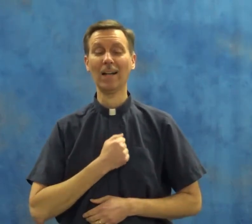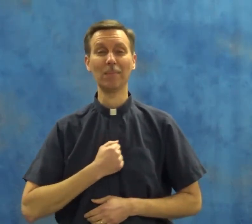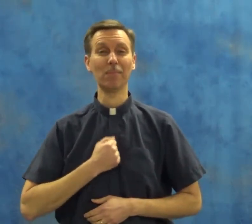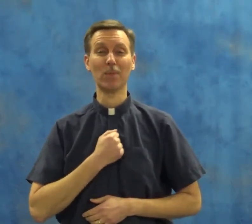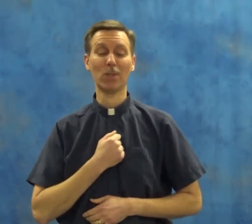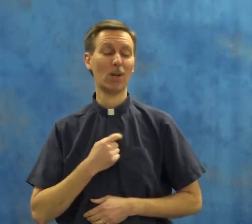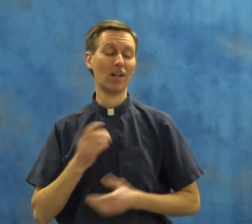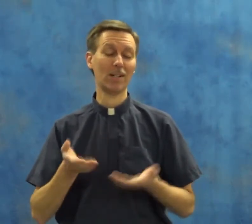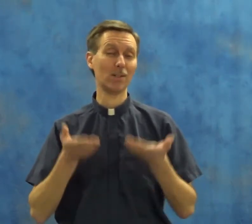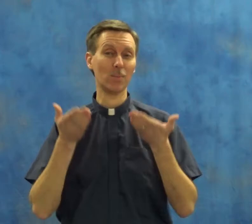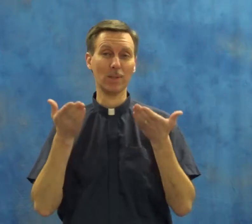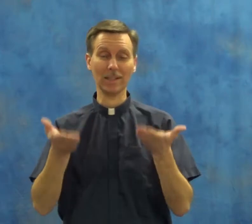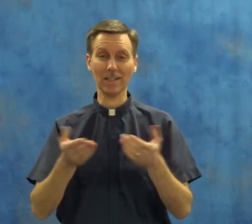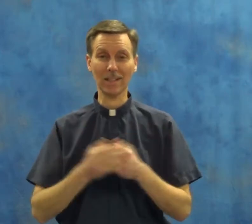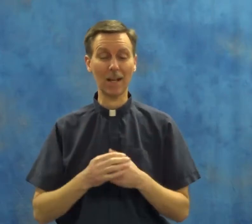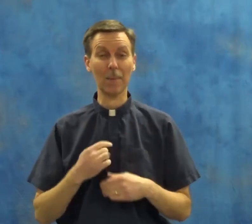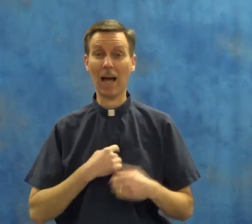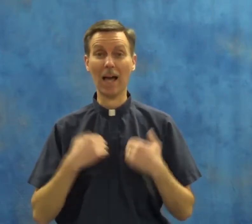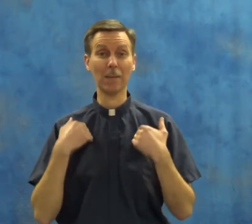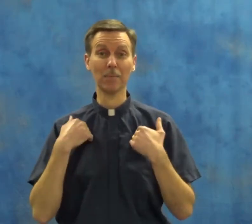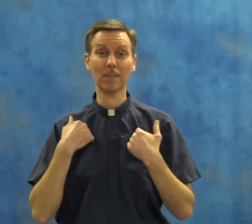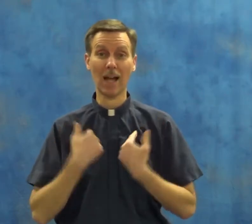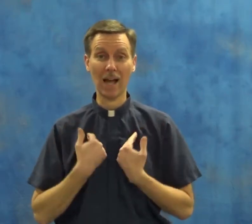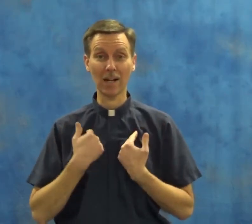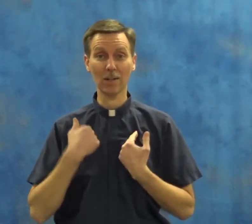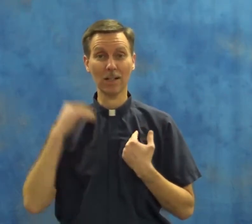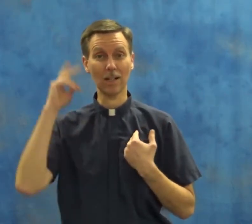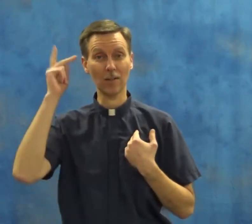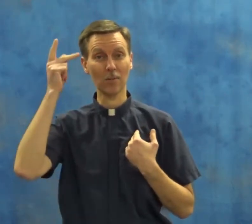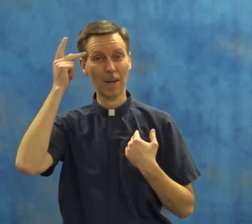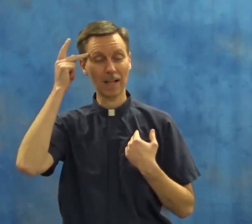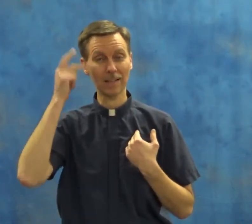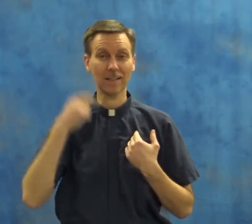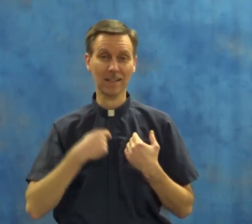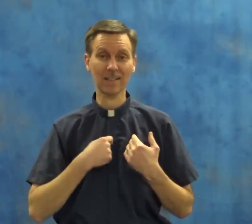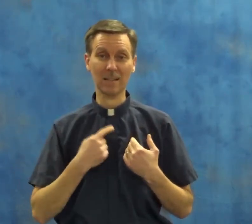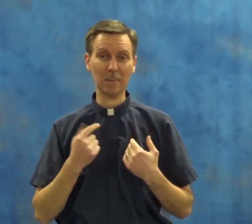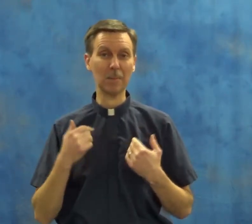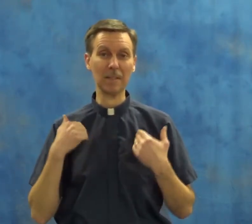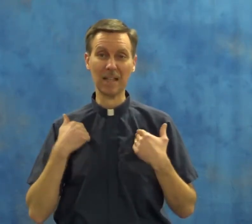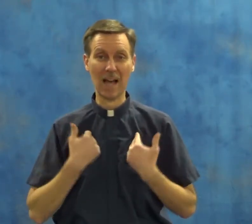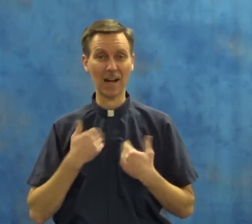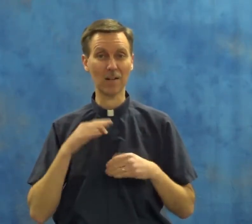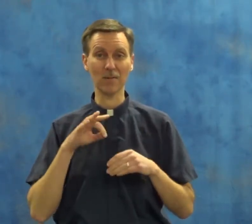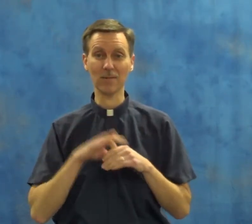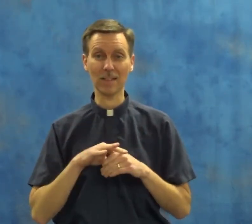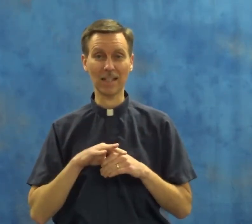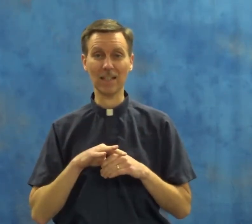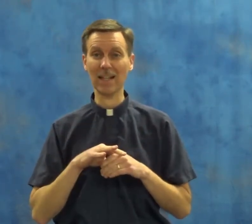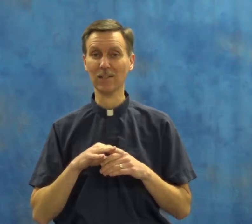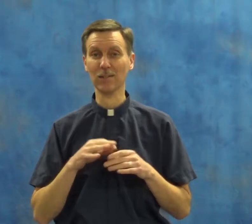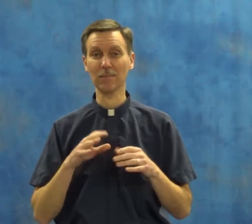I'm sorry to bring this up. I'm tired of politics. I'm a little bit tired of the election.